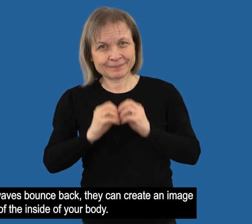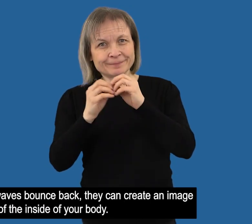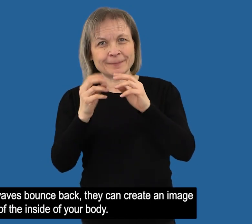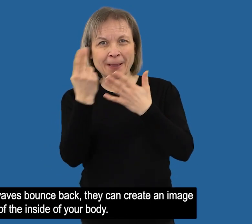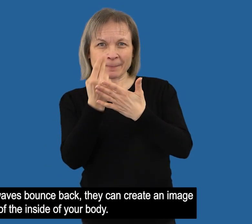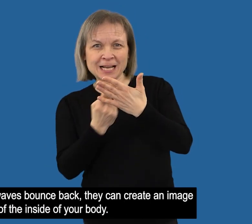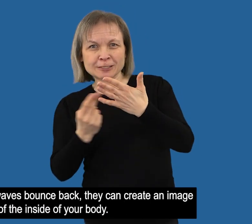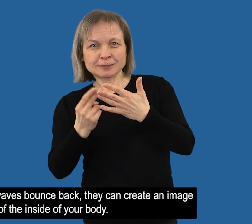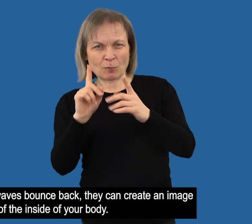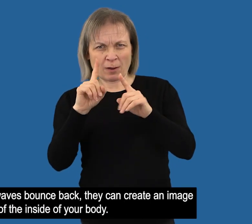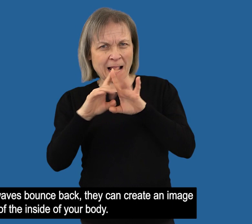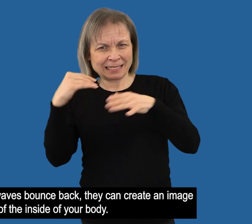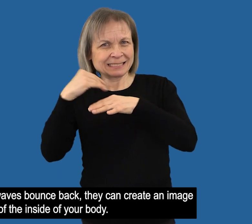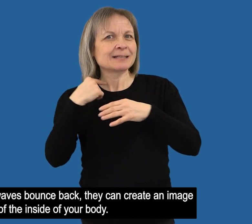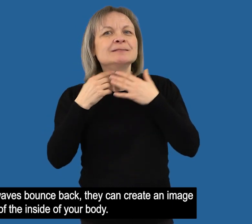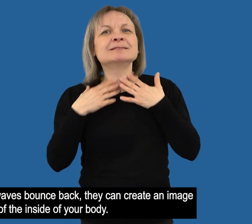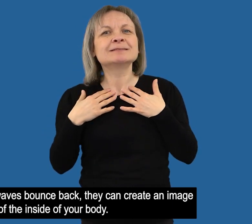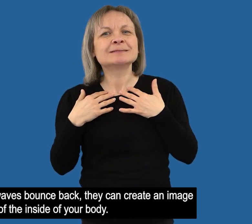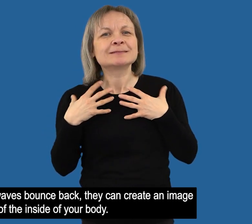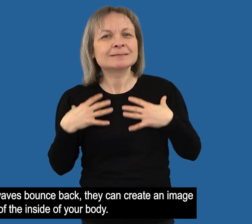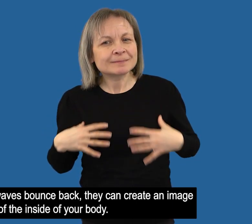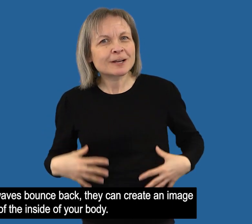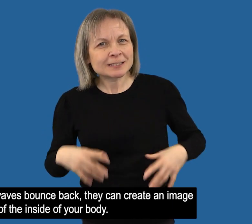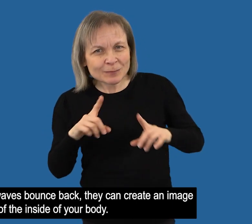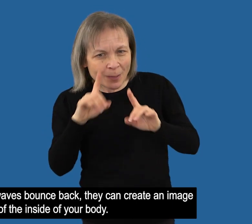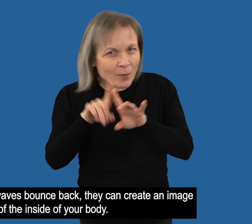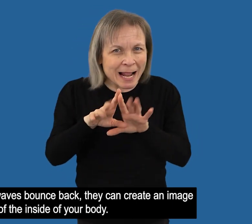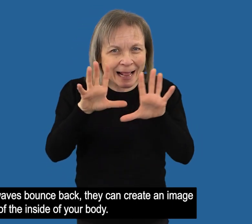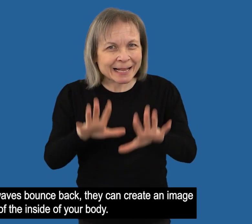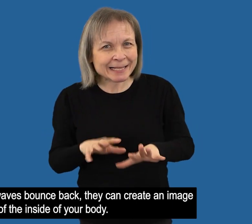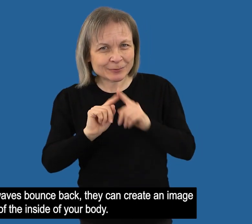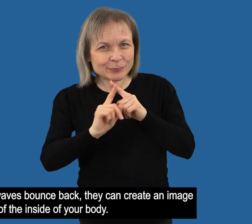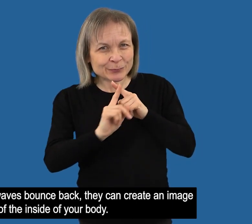When these sound waves bounce back, they can create an image of the inside of your body.